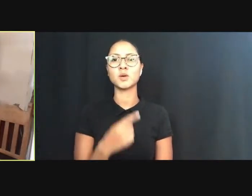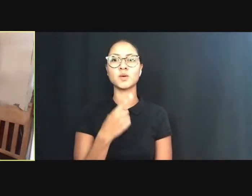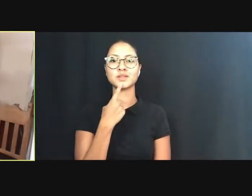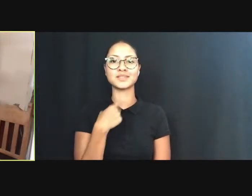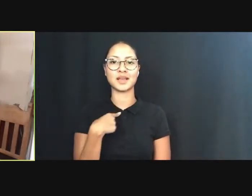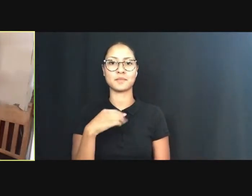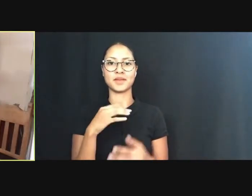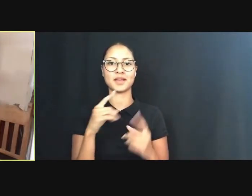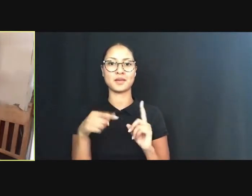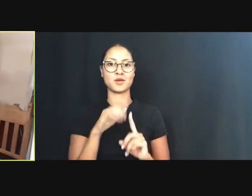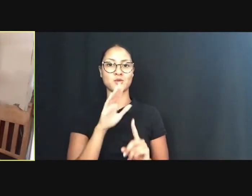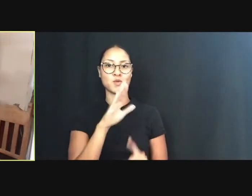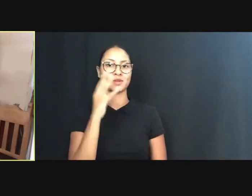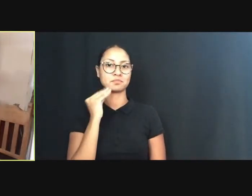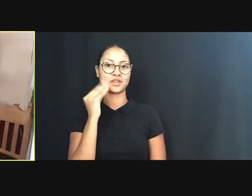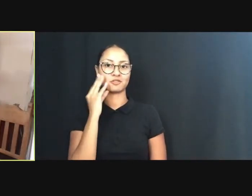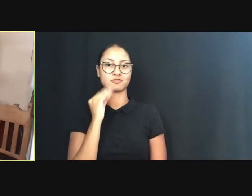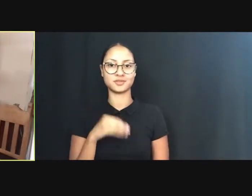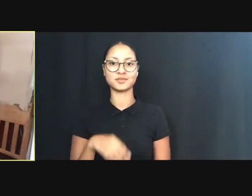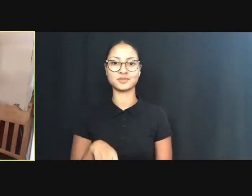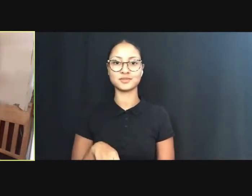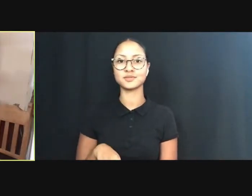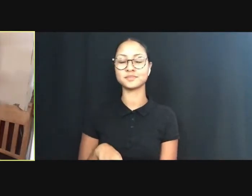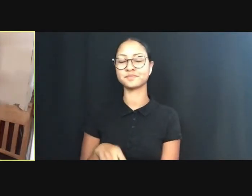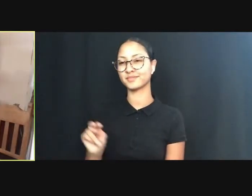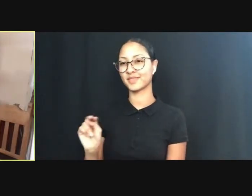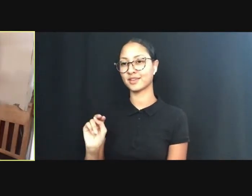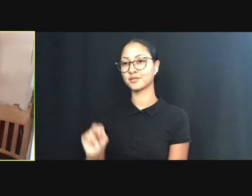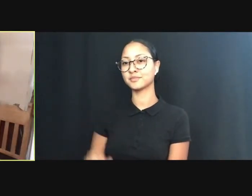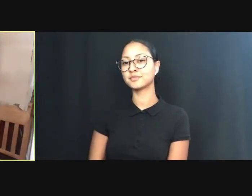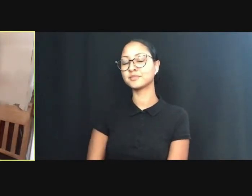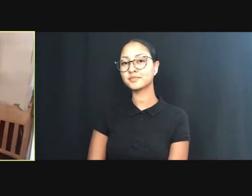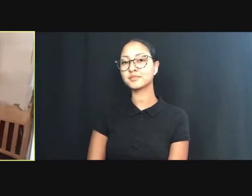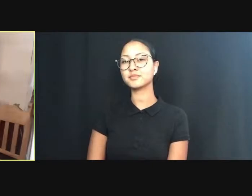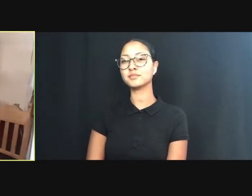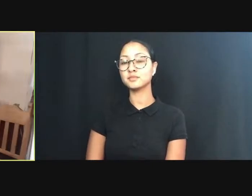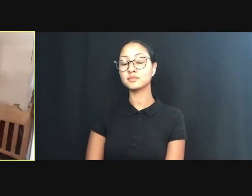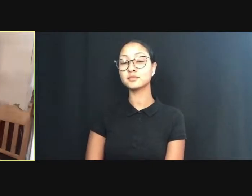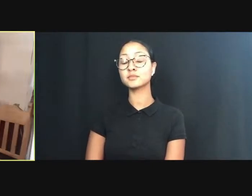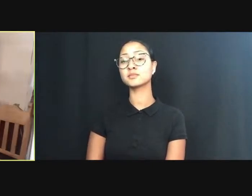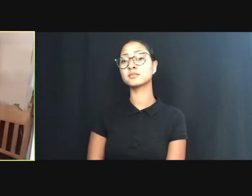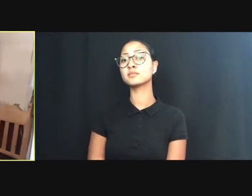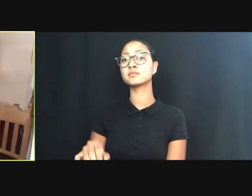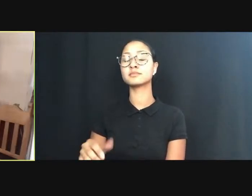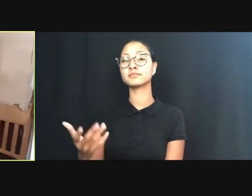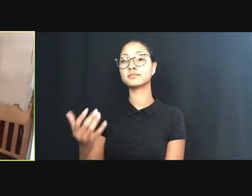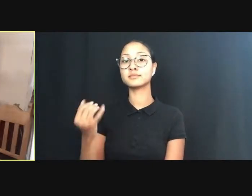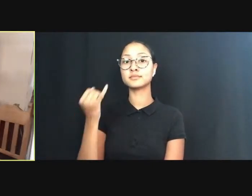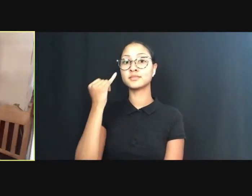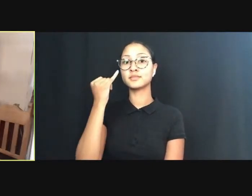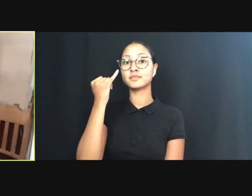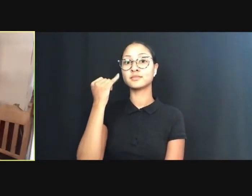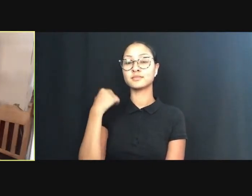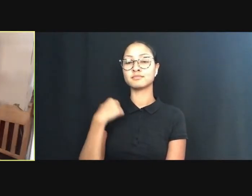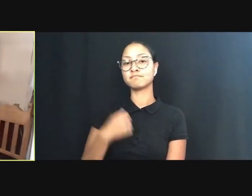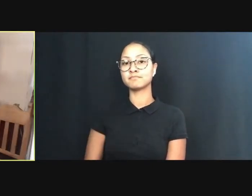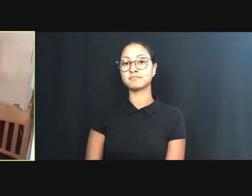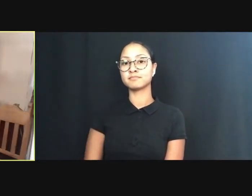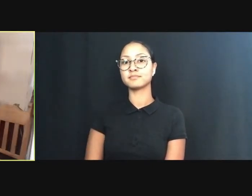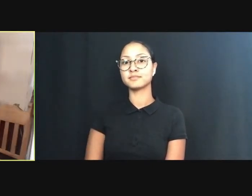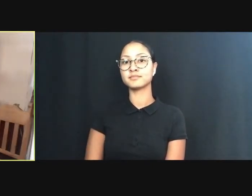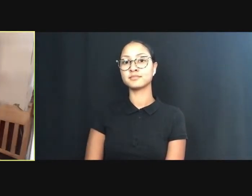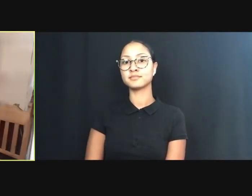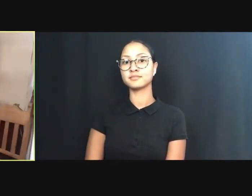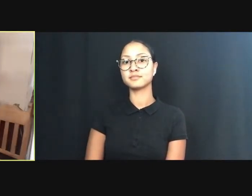is I've started to be like, all right, so if I were in New York and this and I had that only